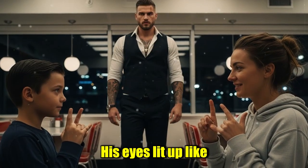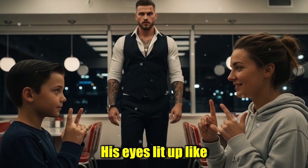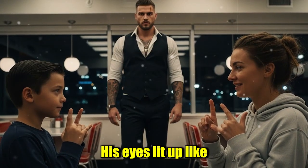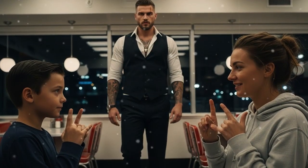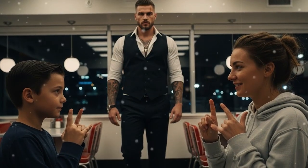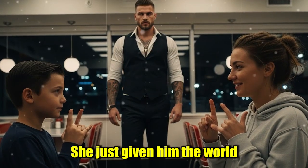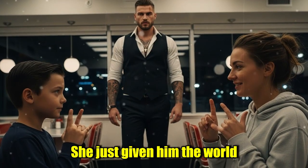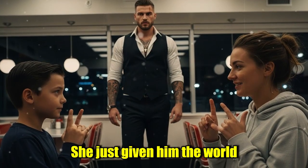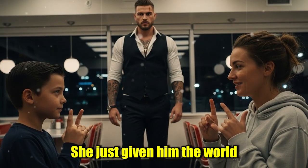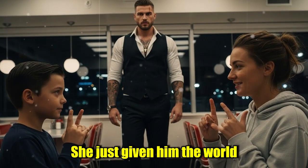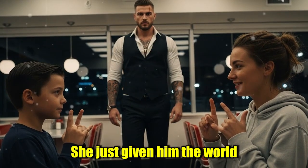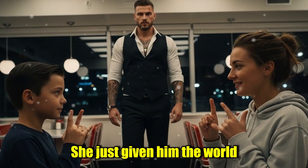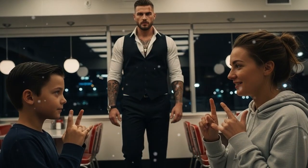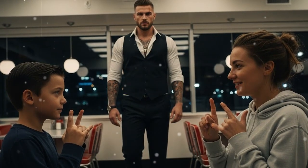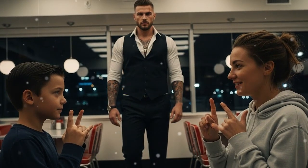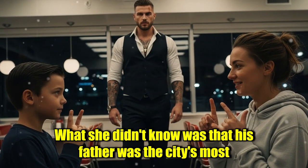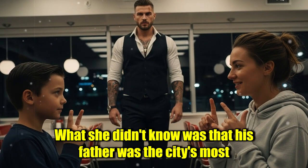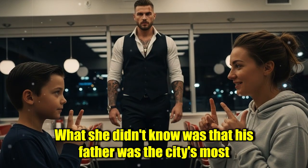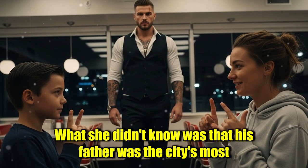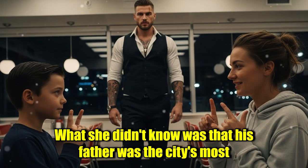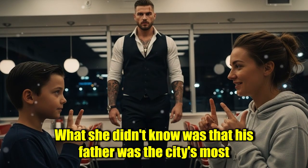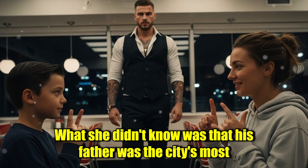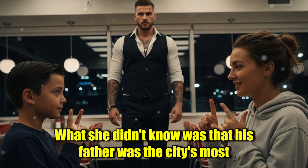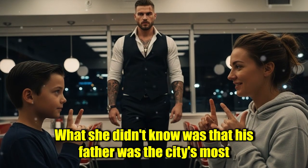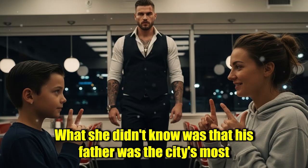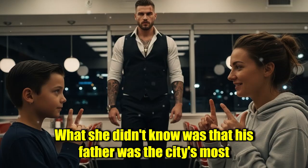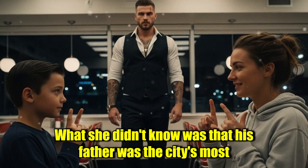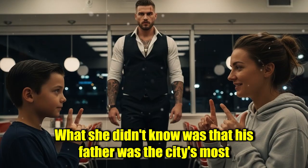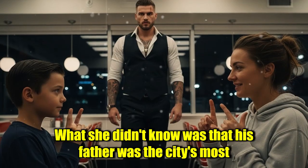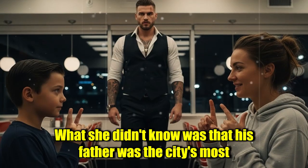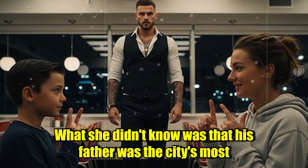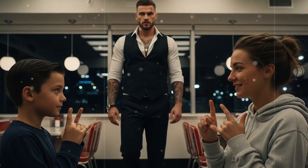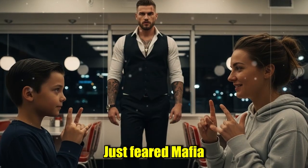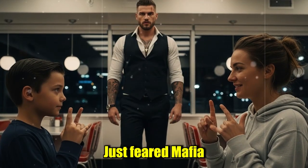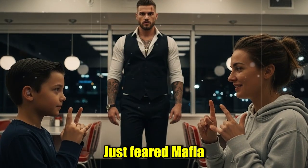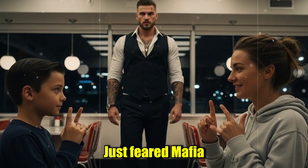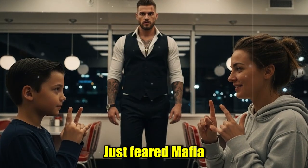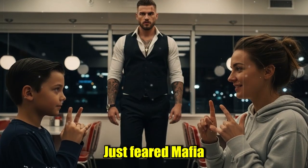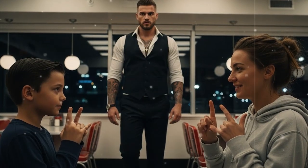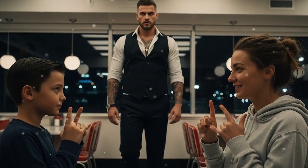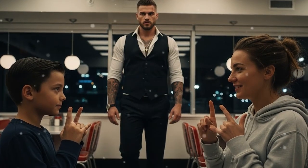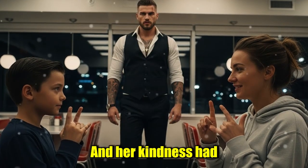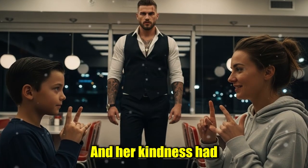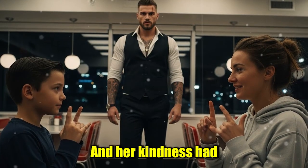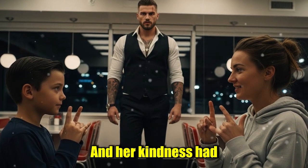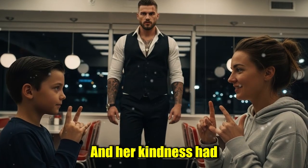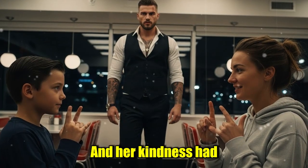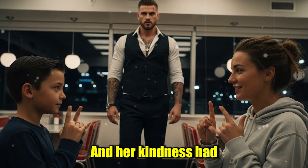up like she'd just given him the world. What she didn't know was that his father was the city's most feared mafia boss, and her kindness had